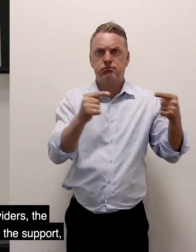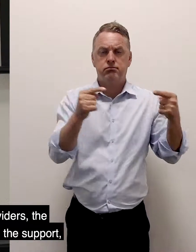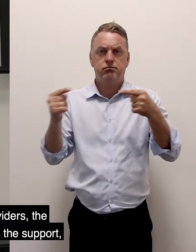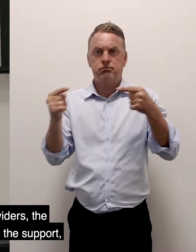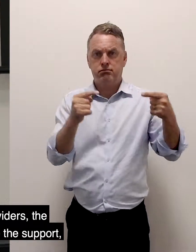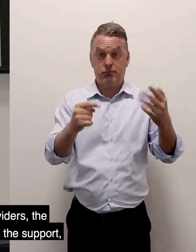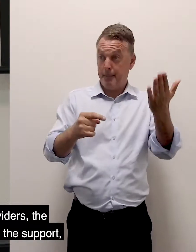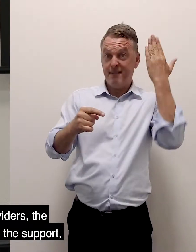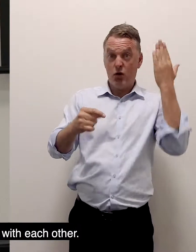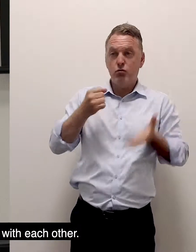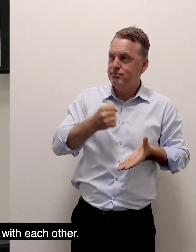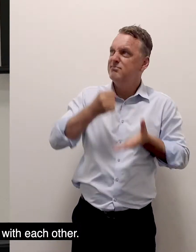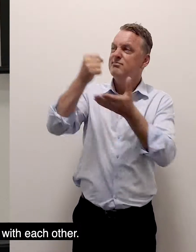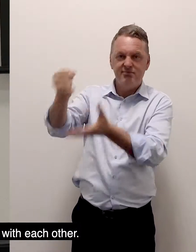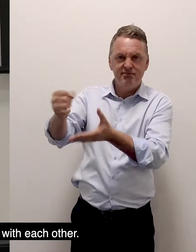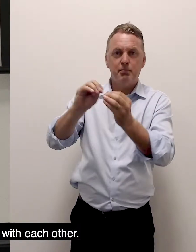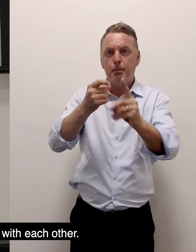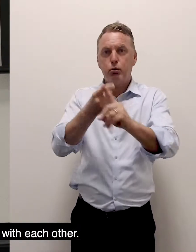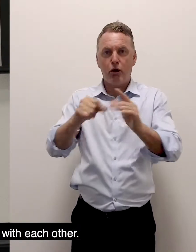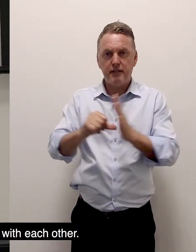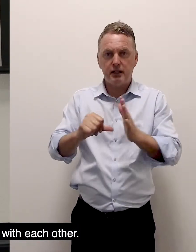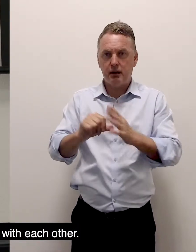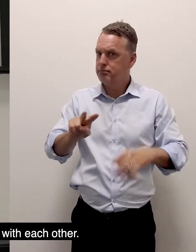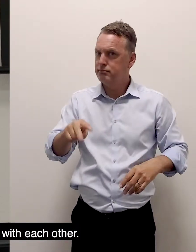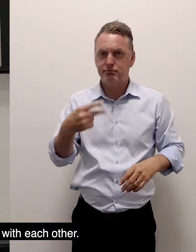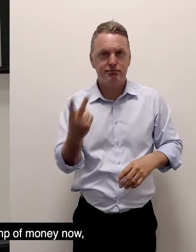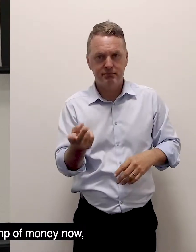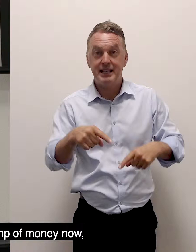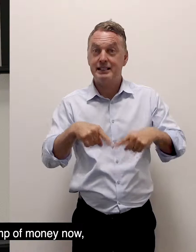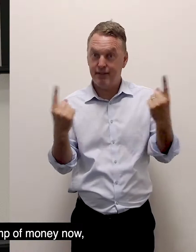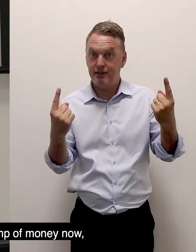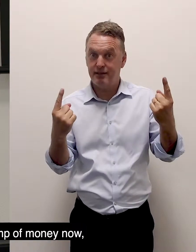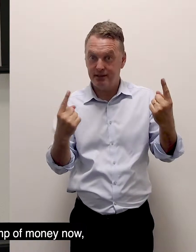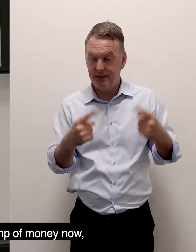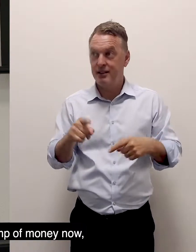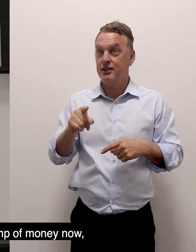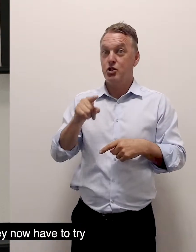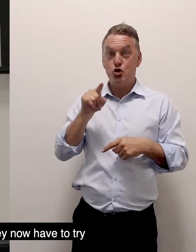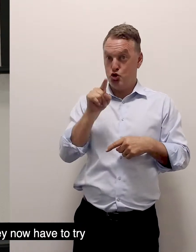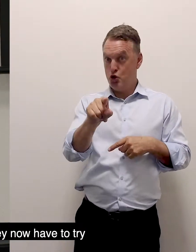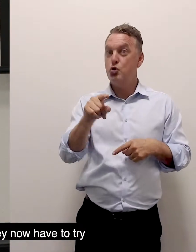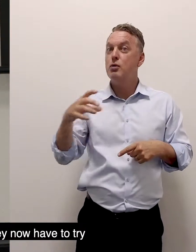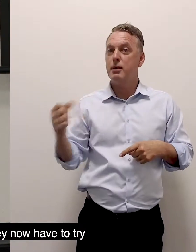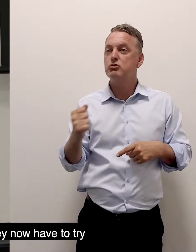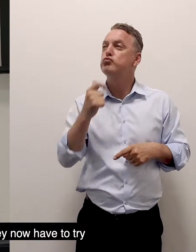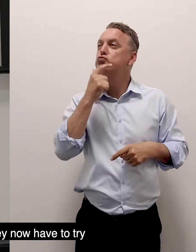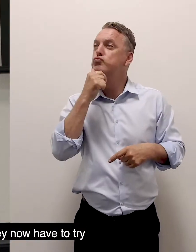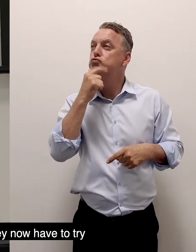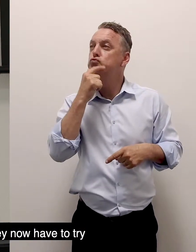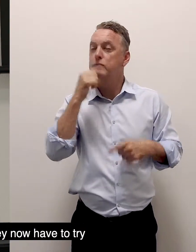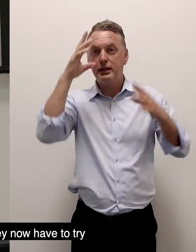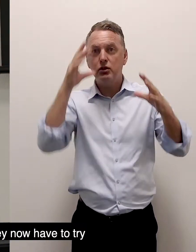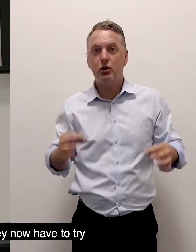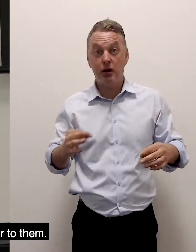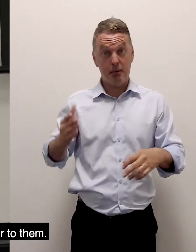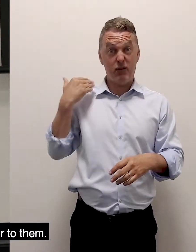the people that provide the support, they're now competing with each other. They don't just get a lump of money now called block funding.